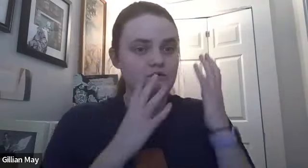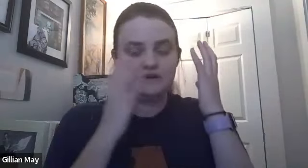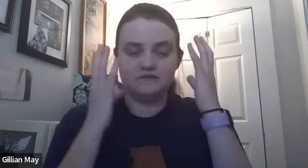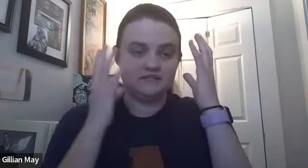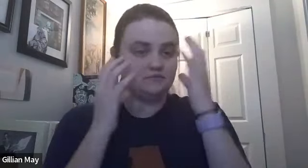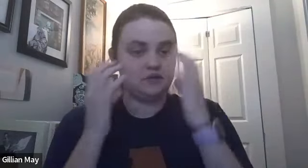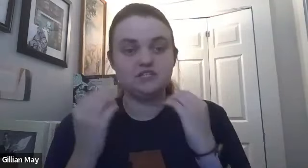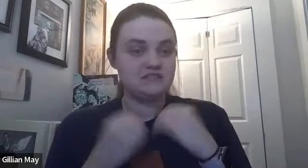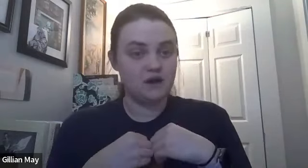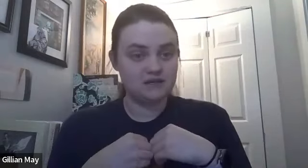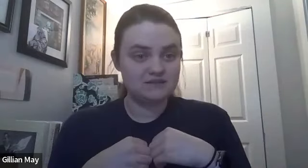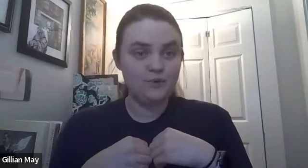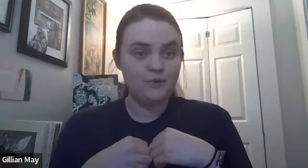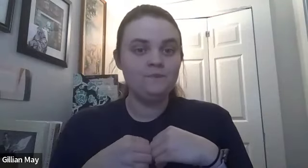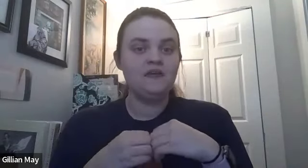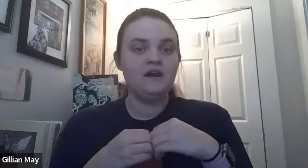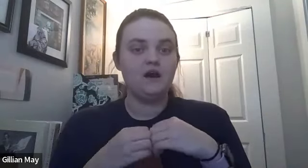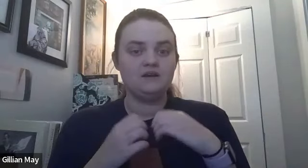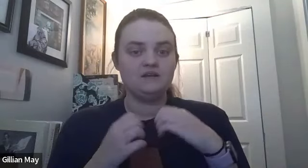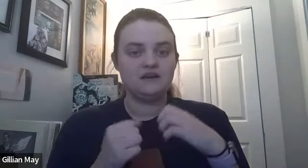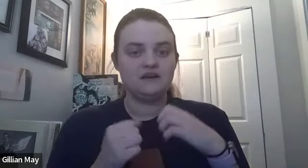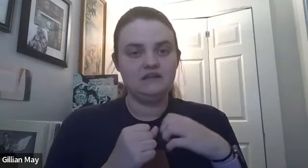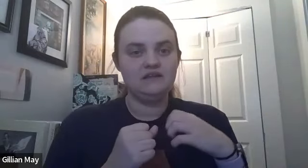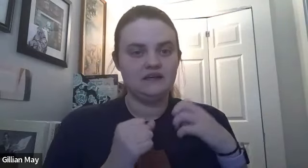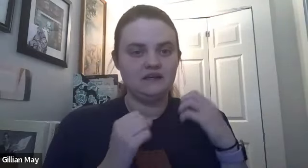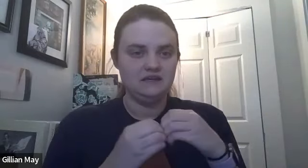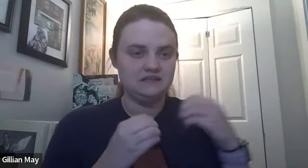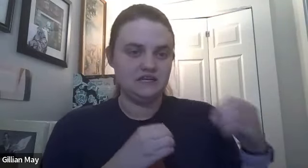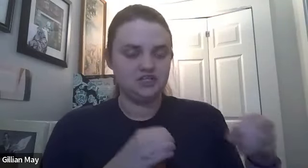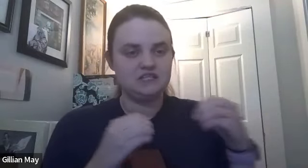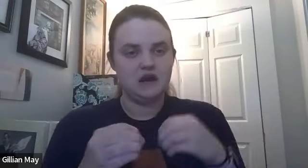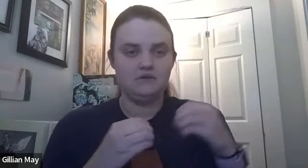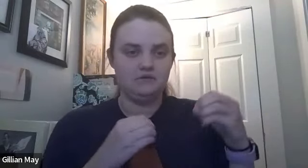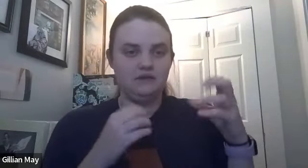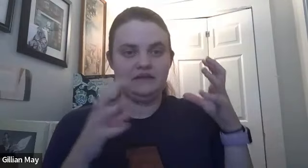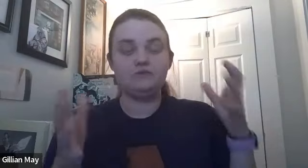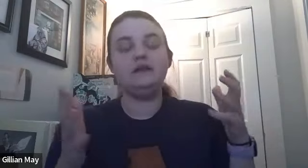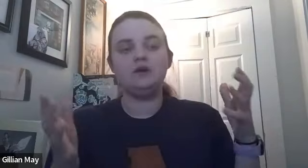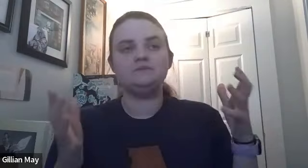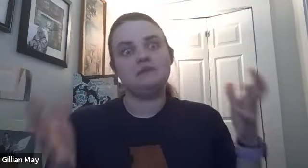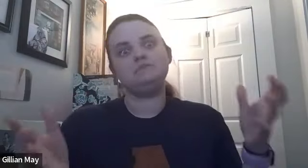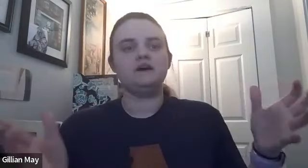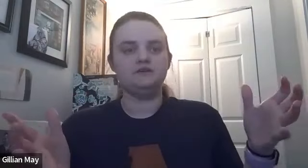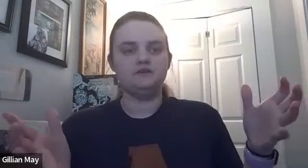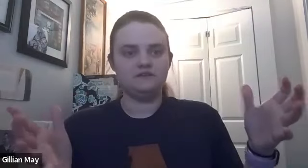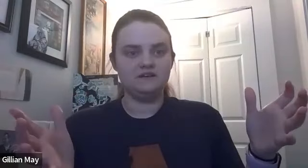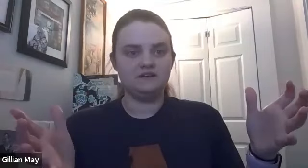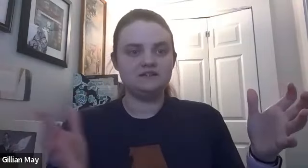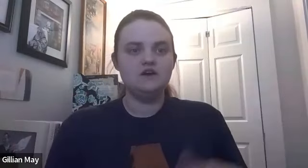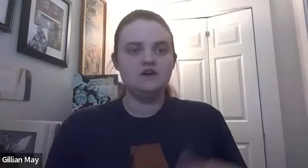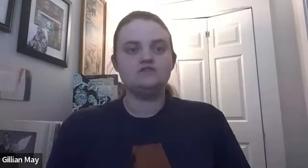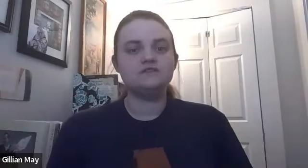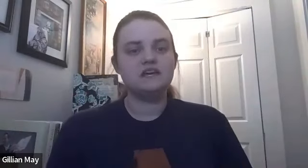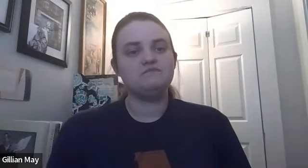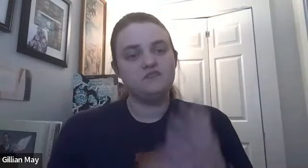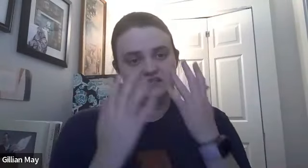full of expressions as possible, because that really like keys in just how, like that really helps amplify your feelings. So if you're saying I'm feeling